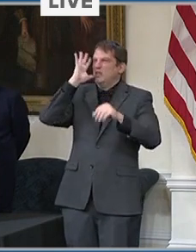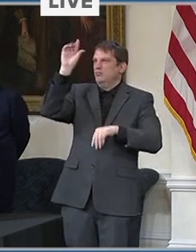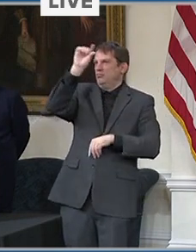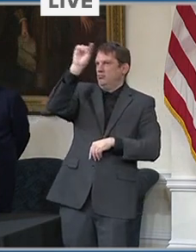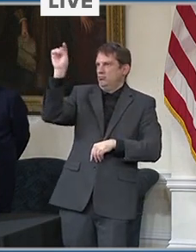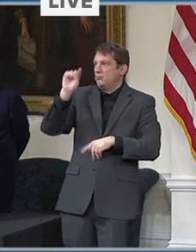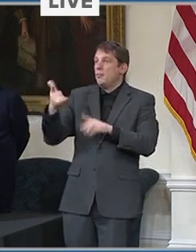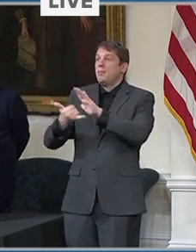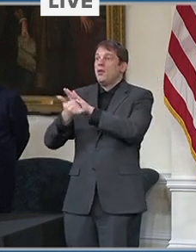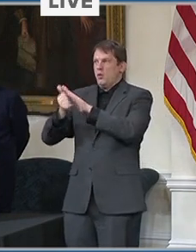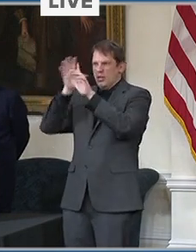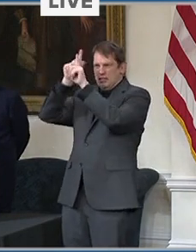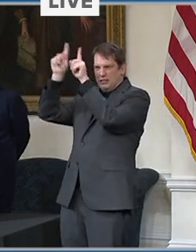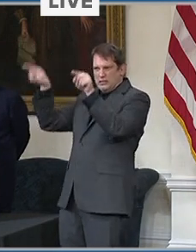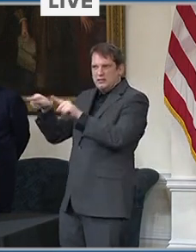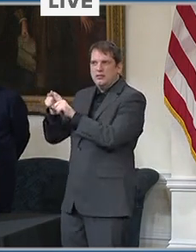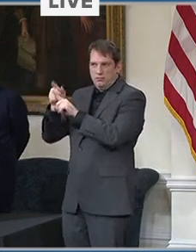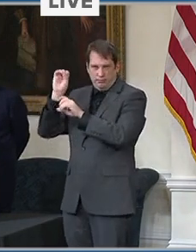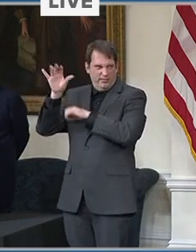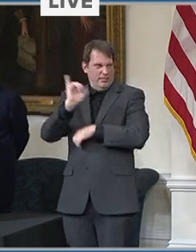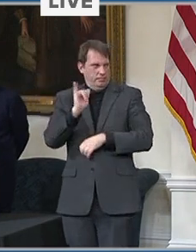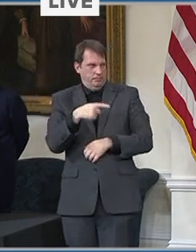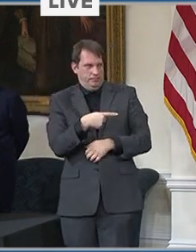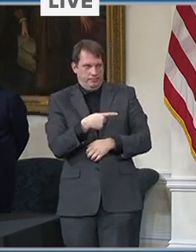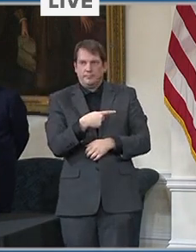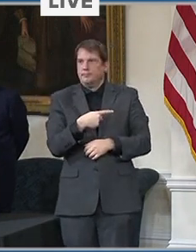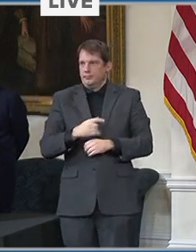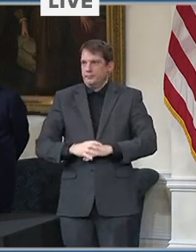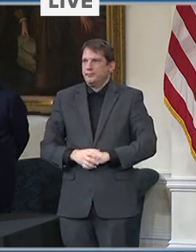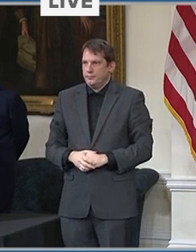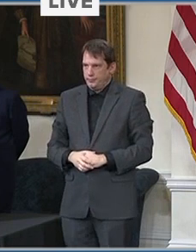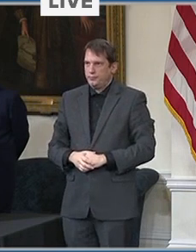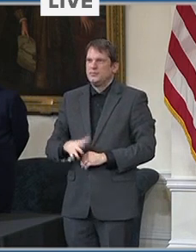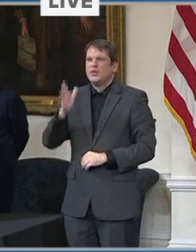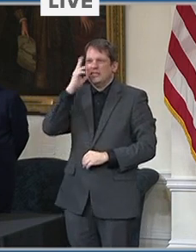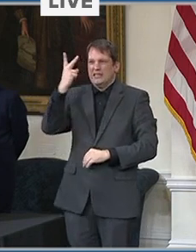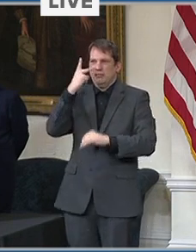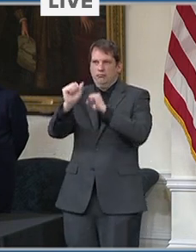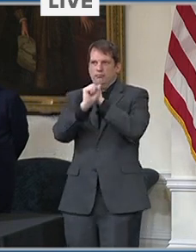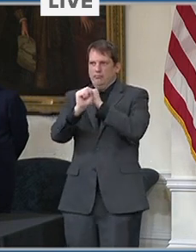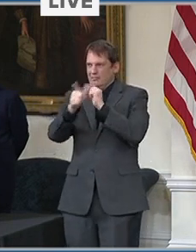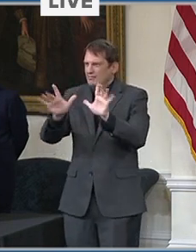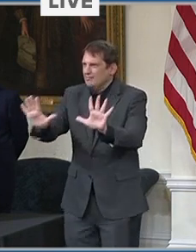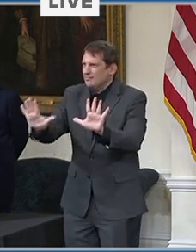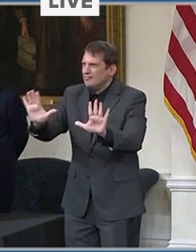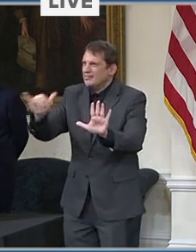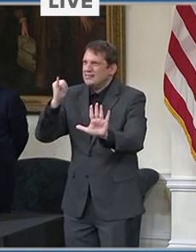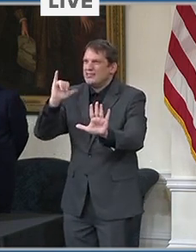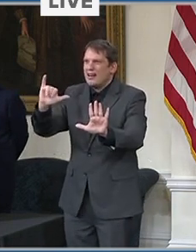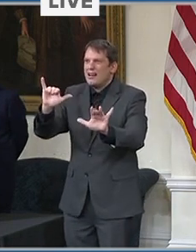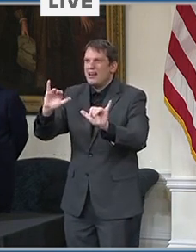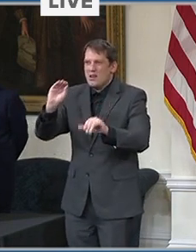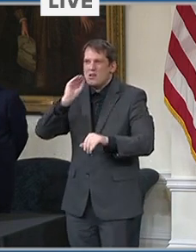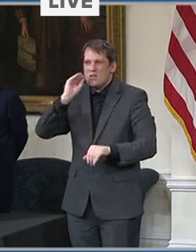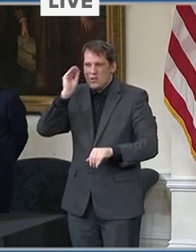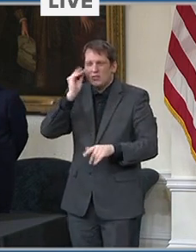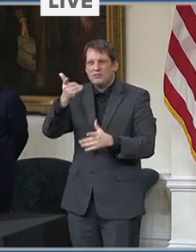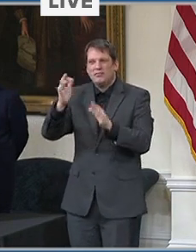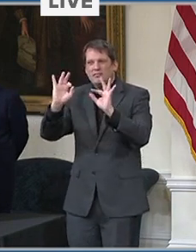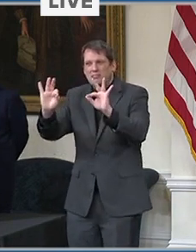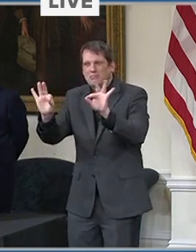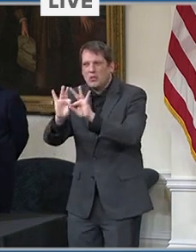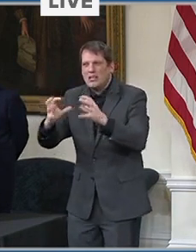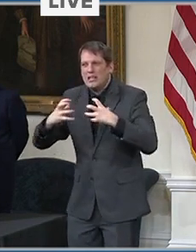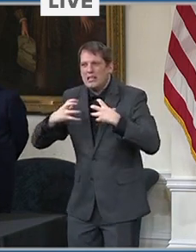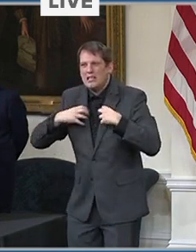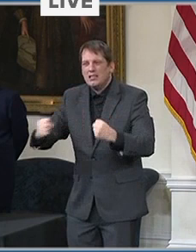these visual aids everywhere about giving the gift of good health during this pandemic and keeping your guard up so the cases stay down.